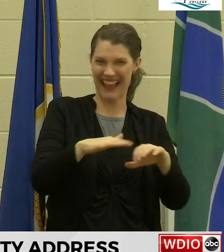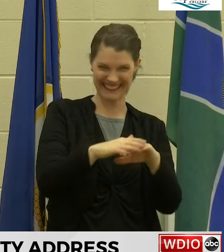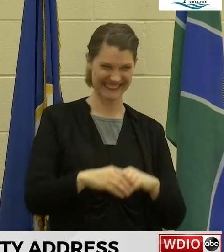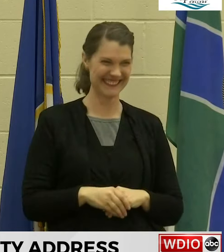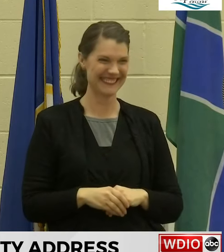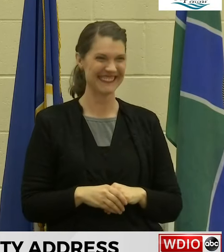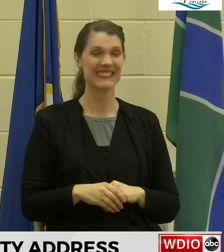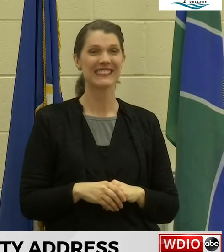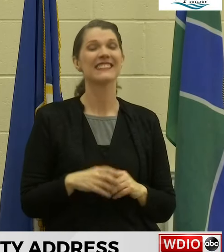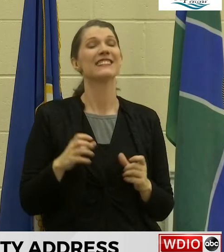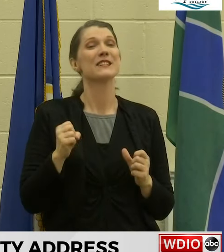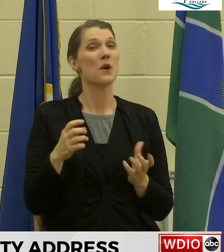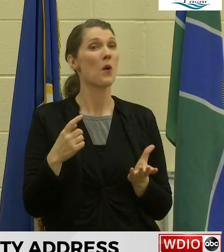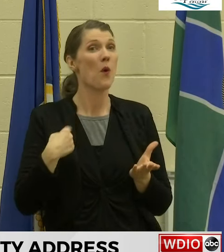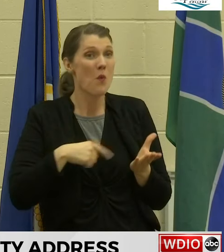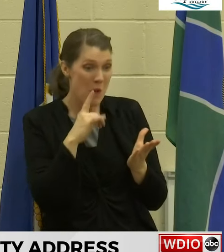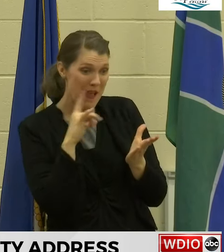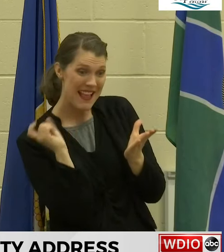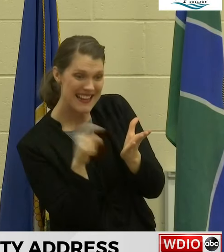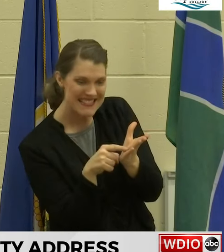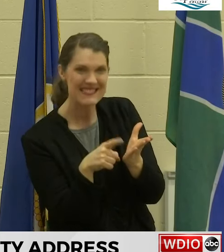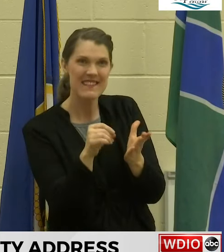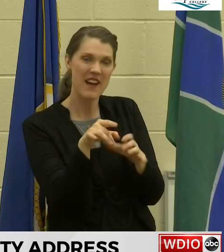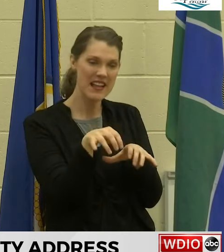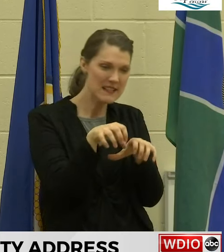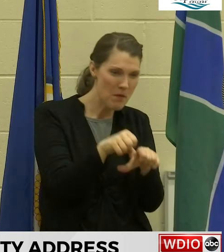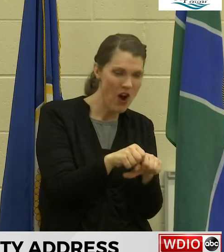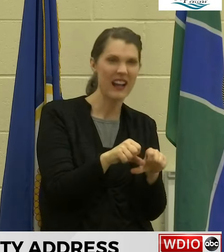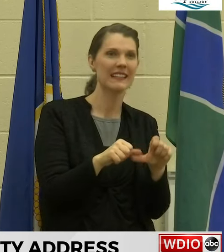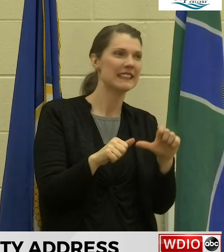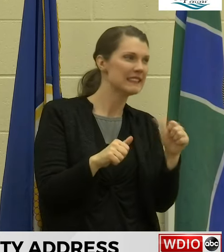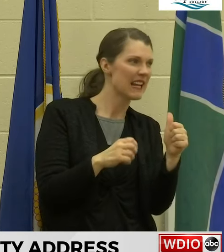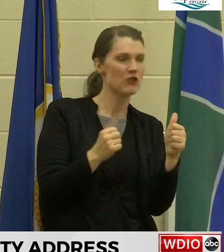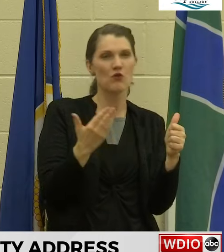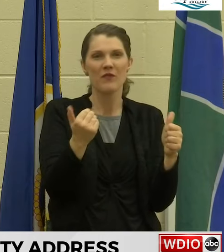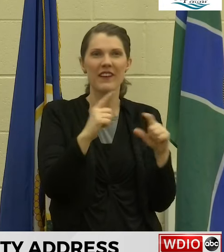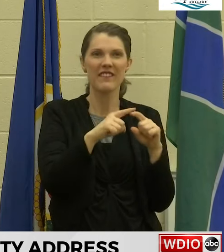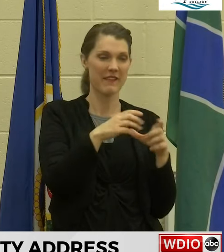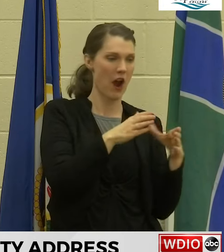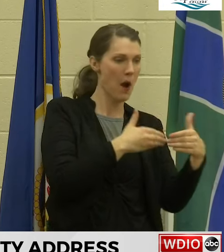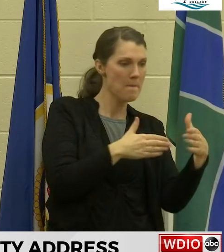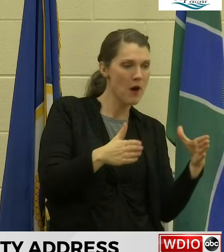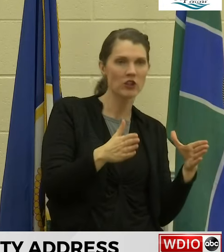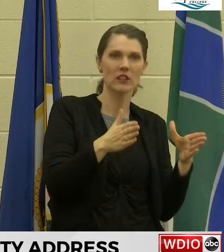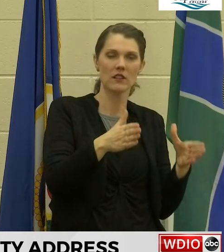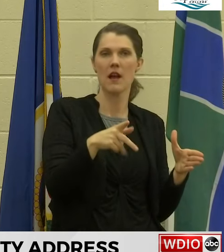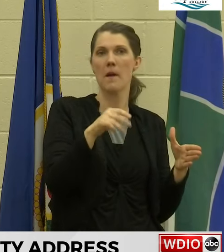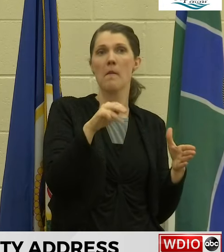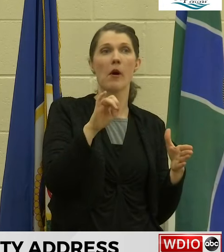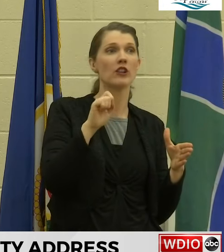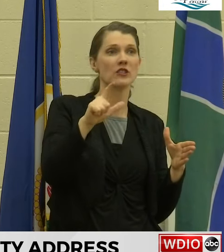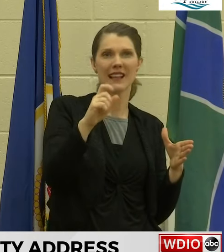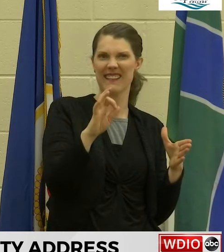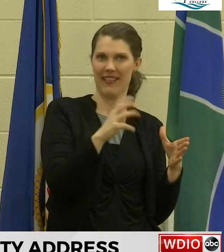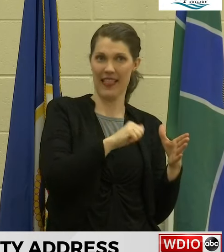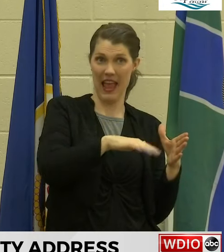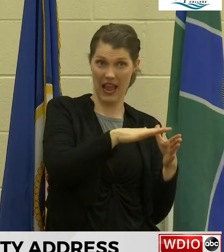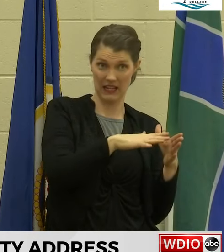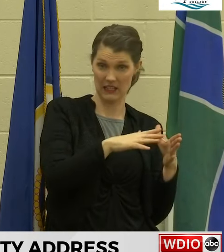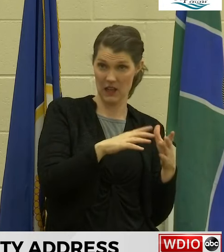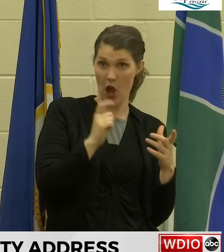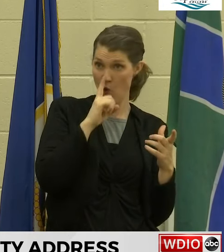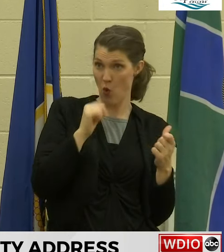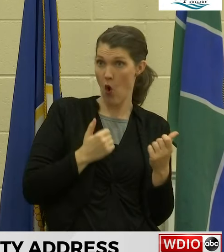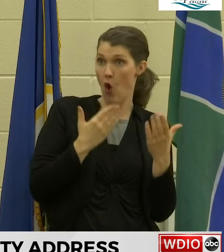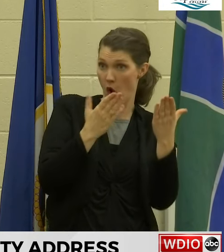And we will identify and secure 10 to 15 parcels across the city and make an offer. If